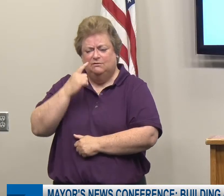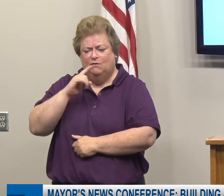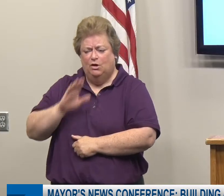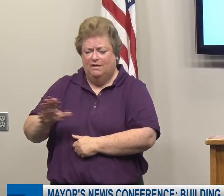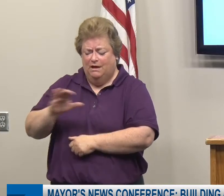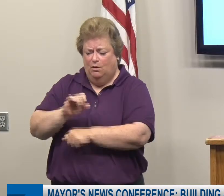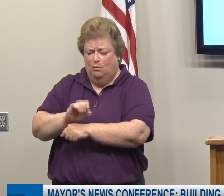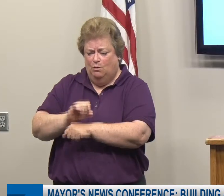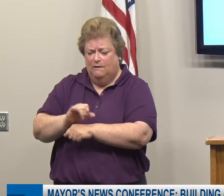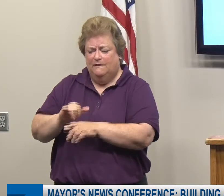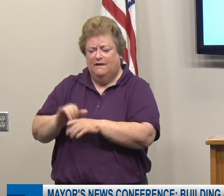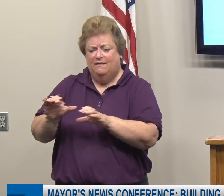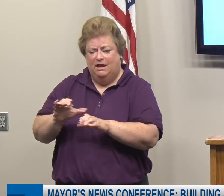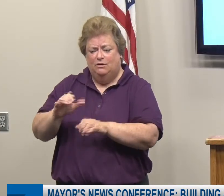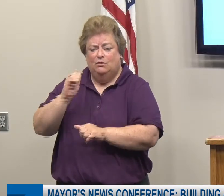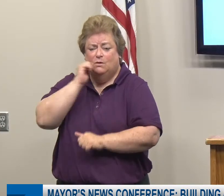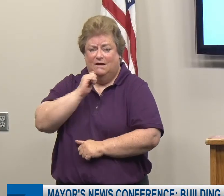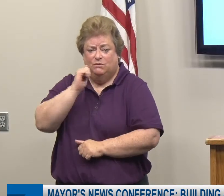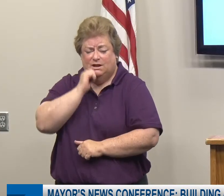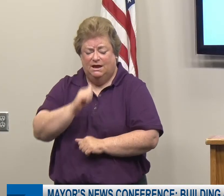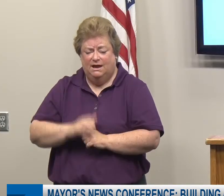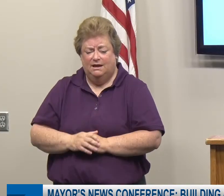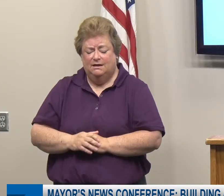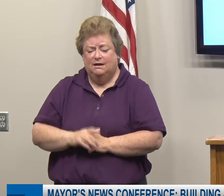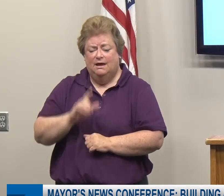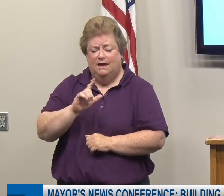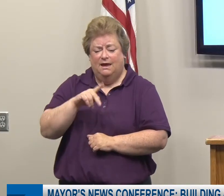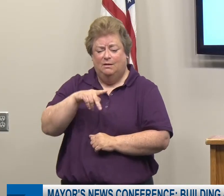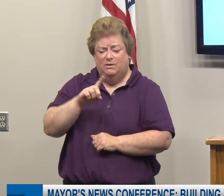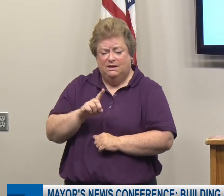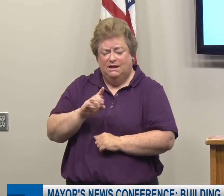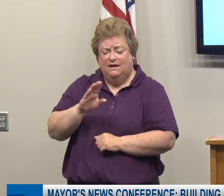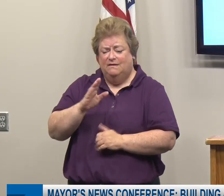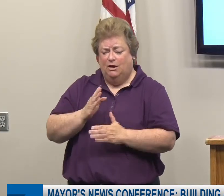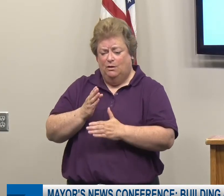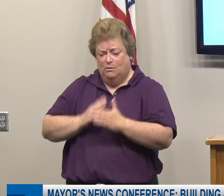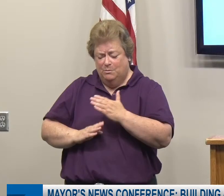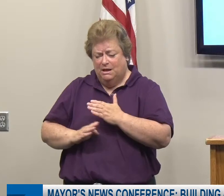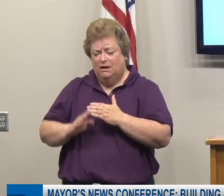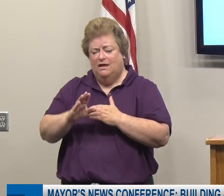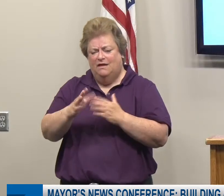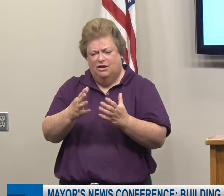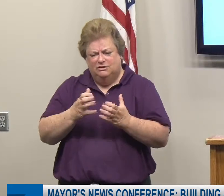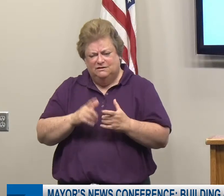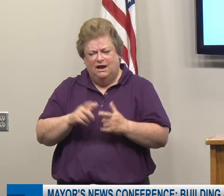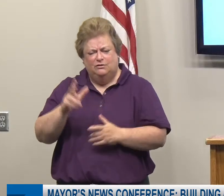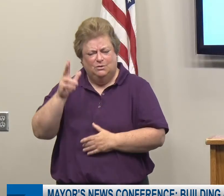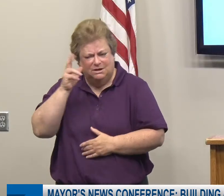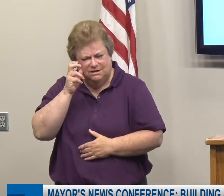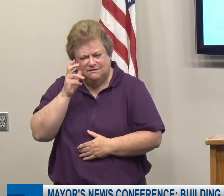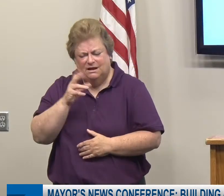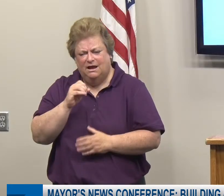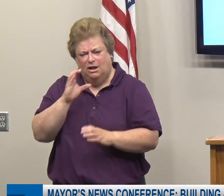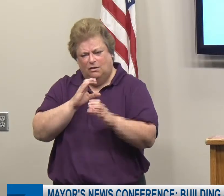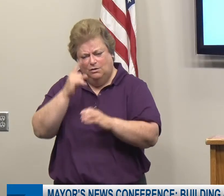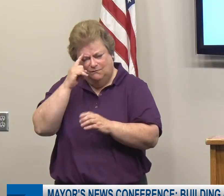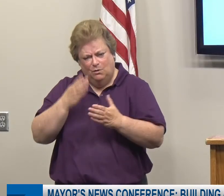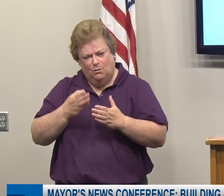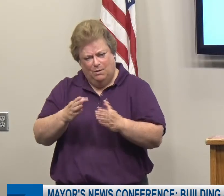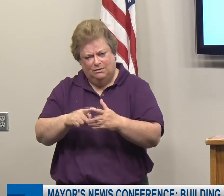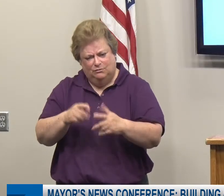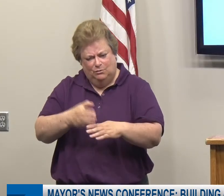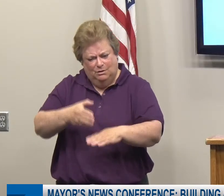into community policing every day. LPD's humility and desire to listen and to look for ways to be even